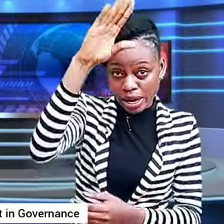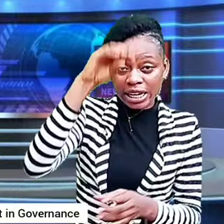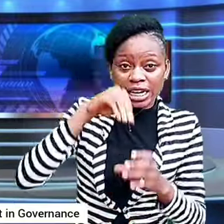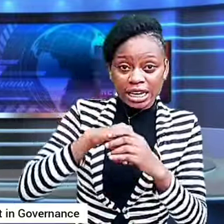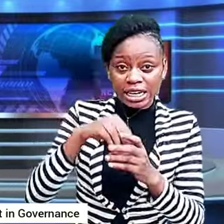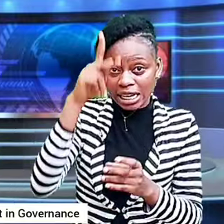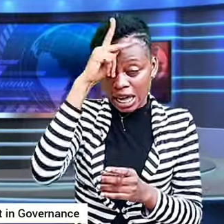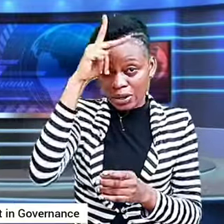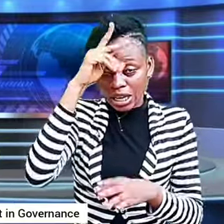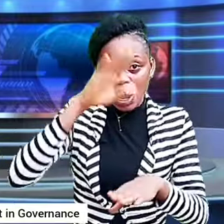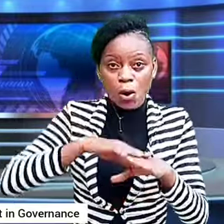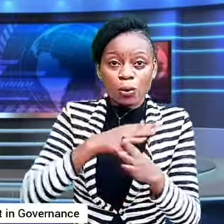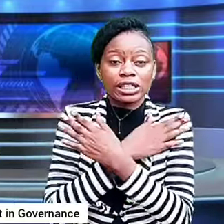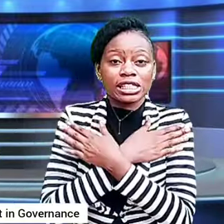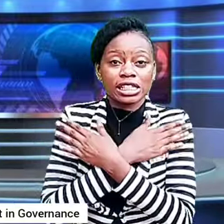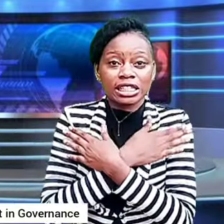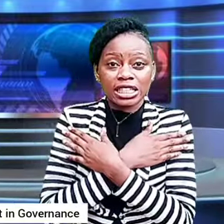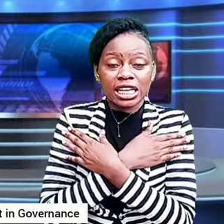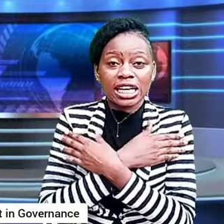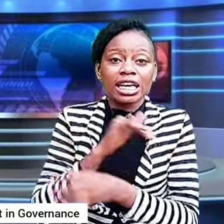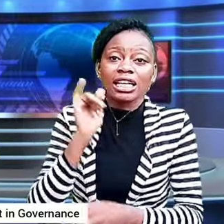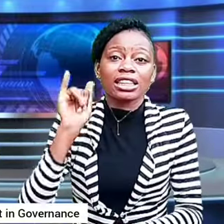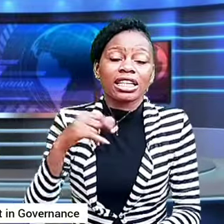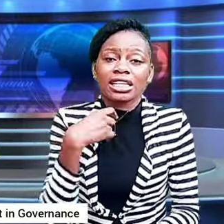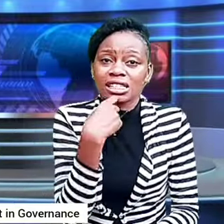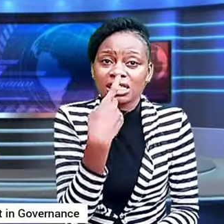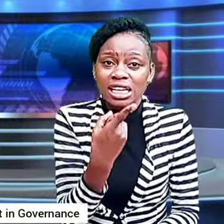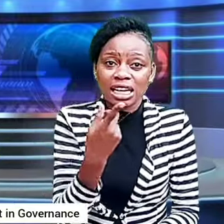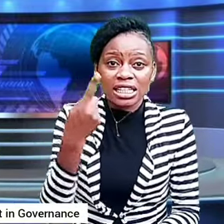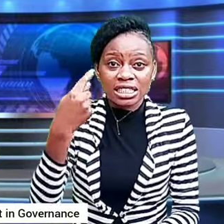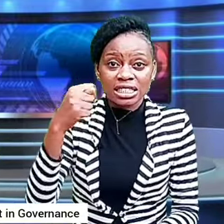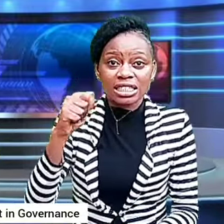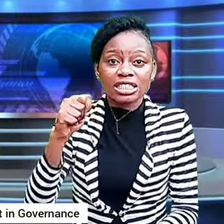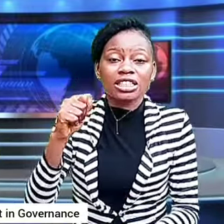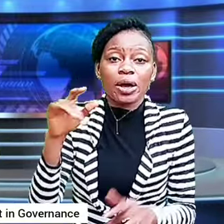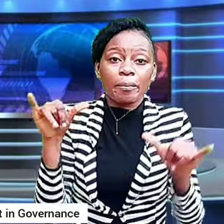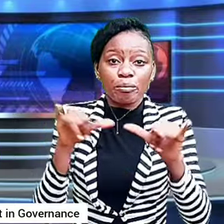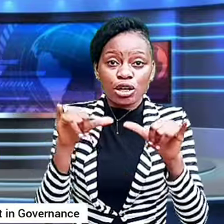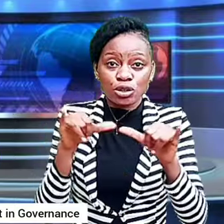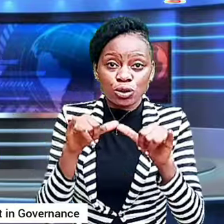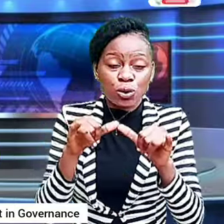on Sunday. They said the measure would